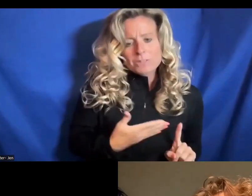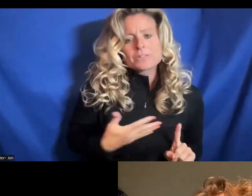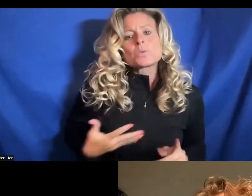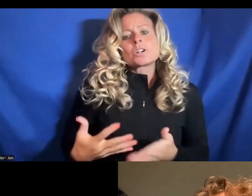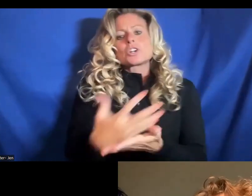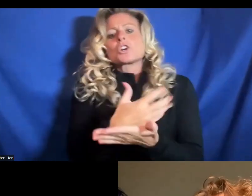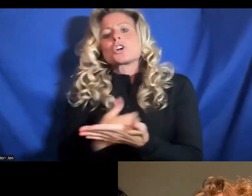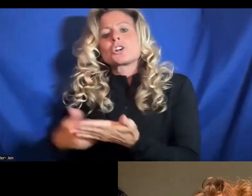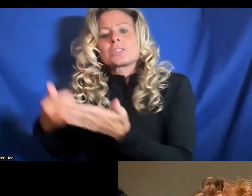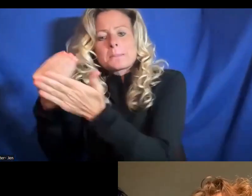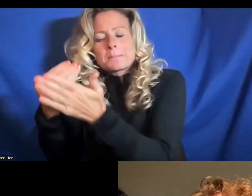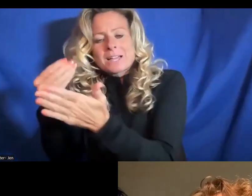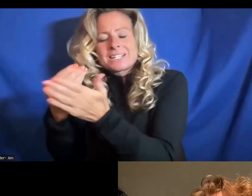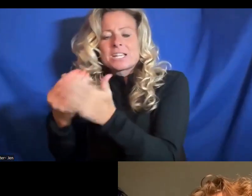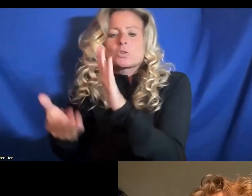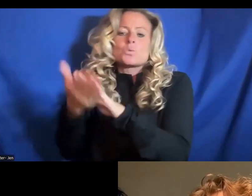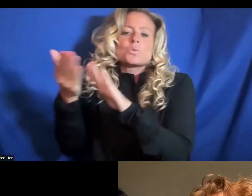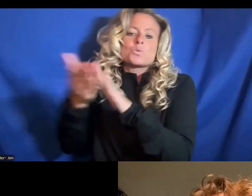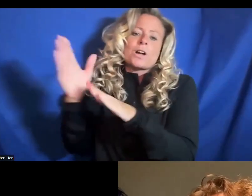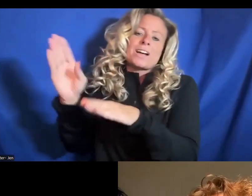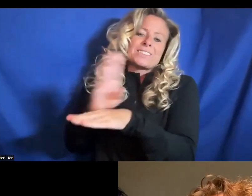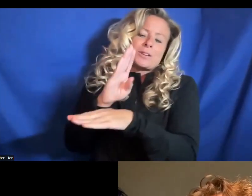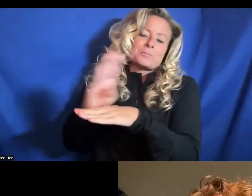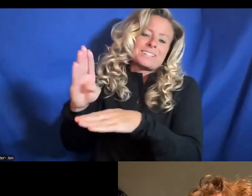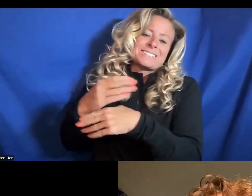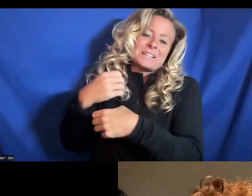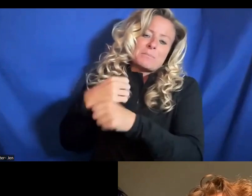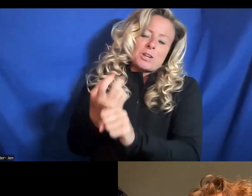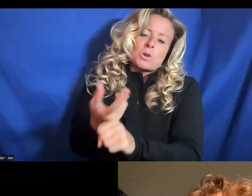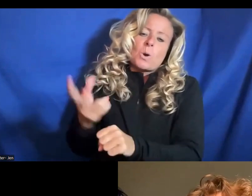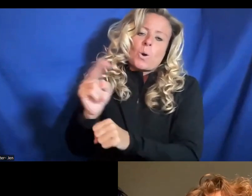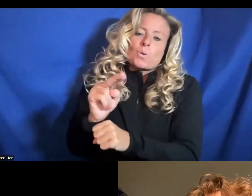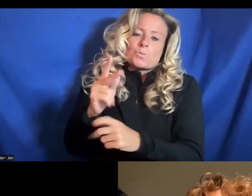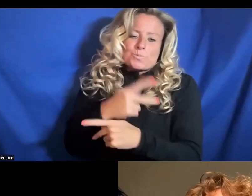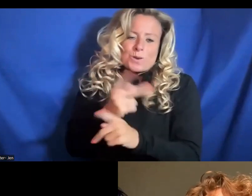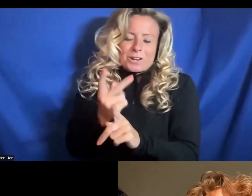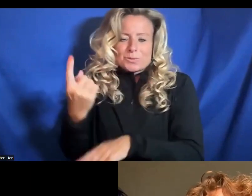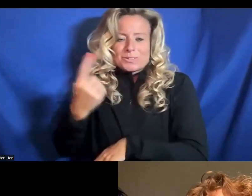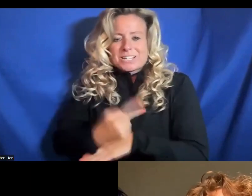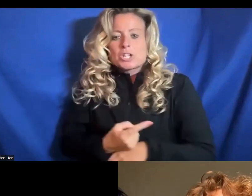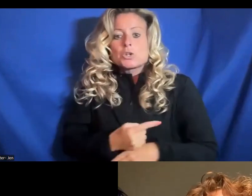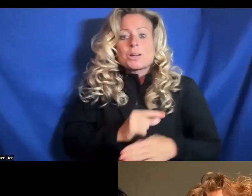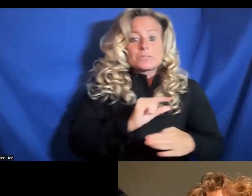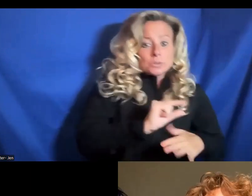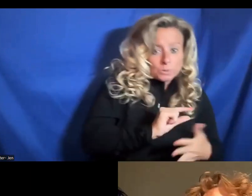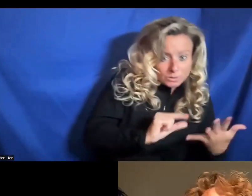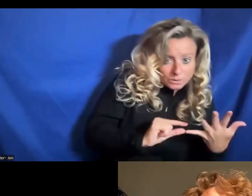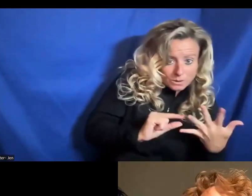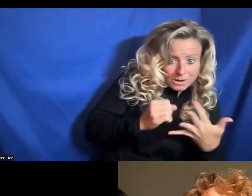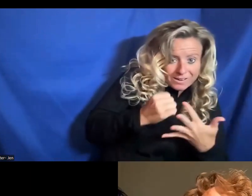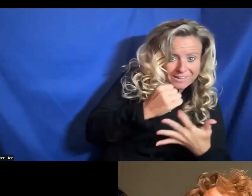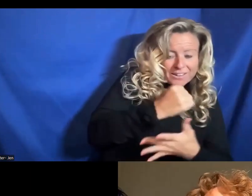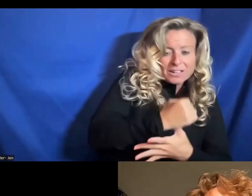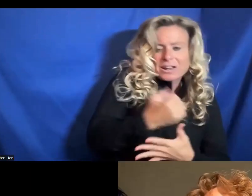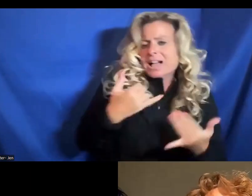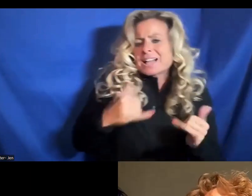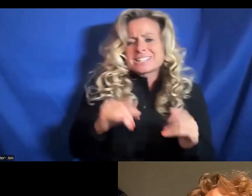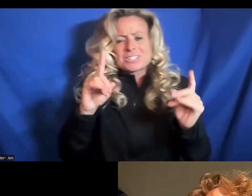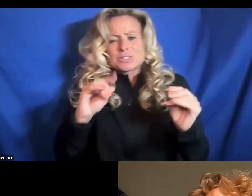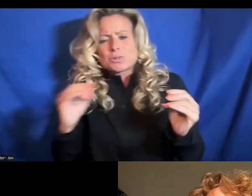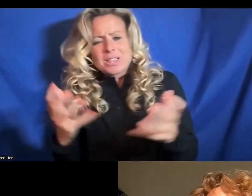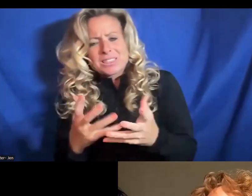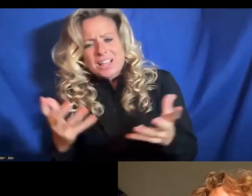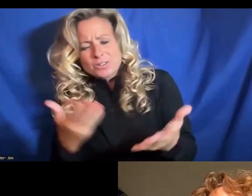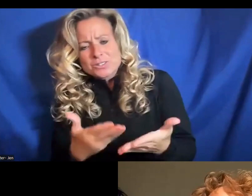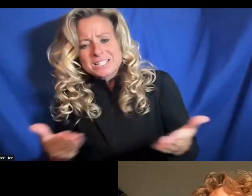run the business, make your own products one day. It's baby steps up there. I Uh, still do a lot of those things. I